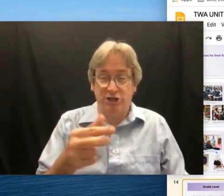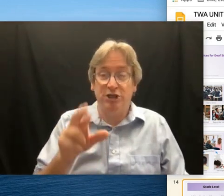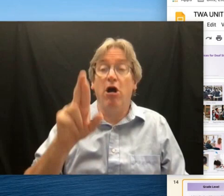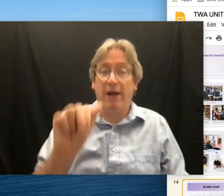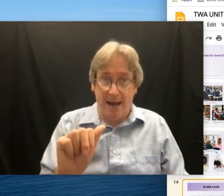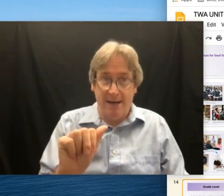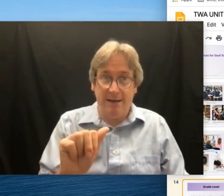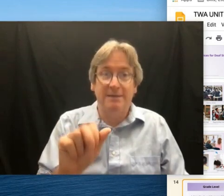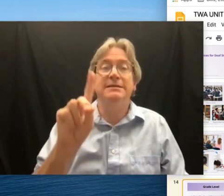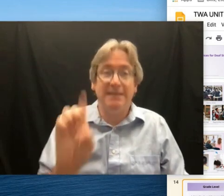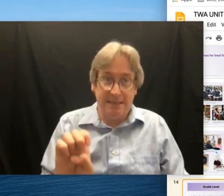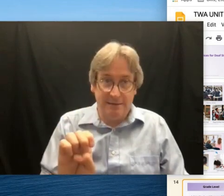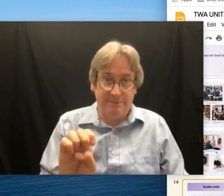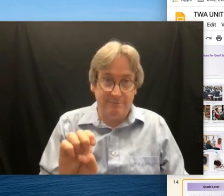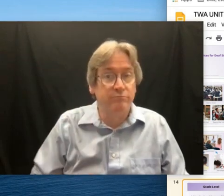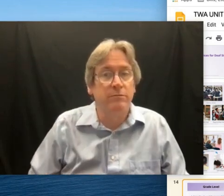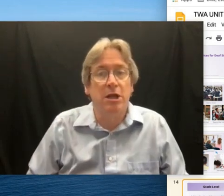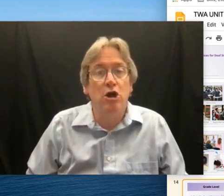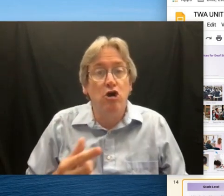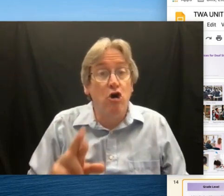Actually, it's Grade.